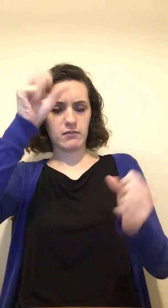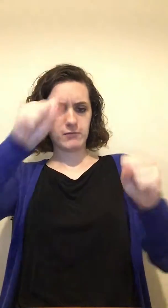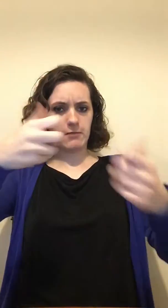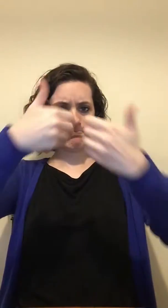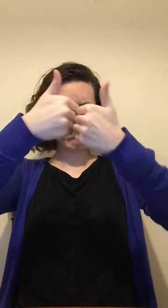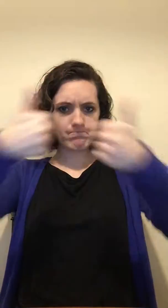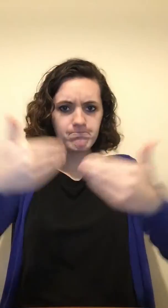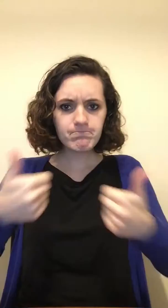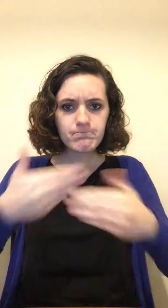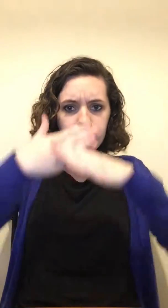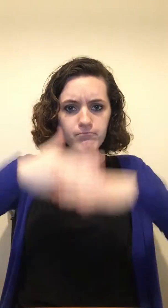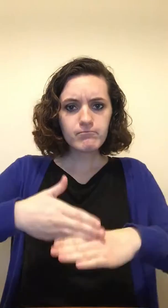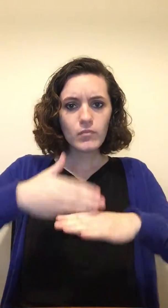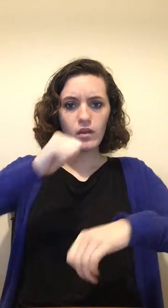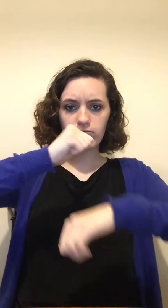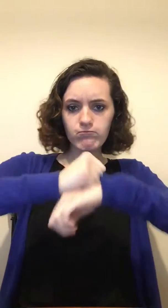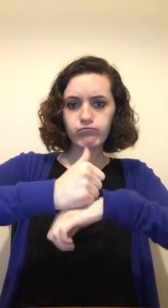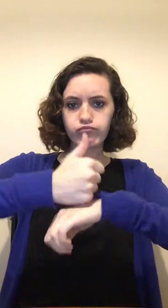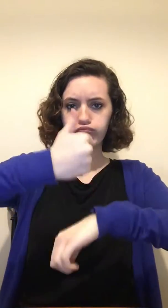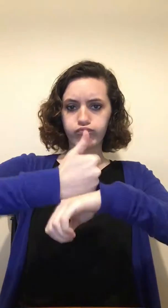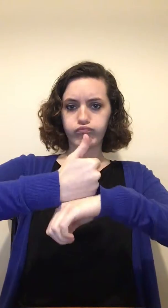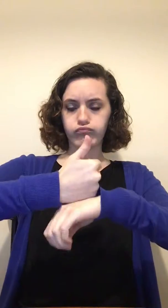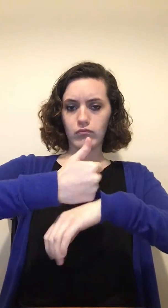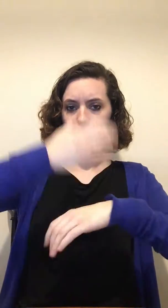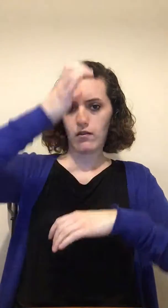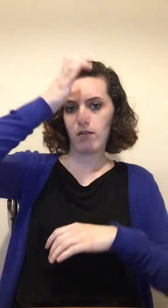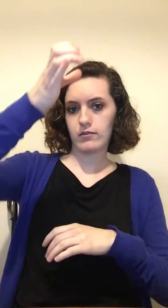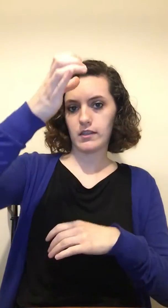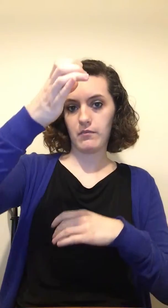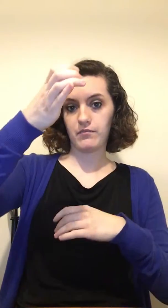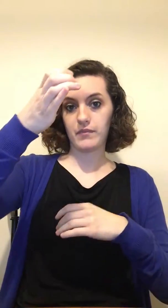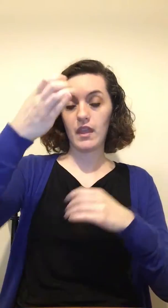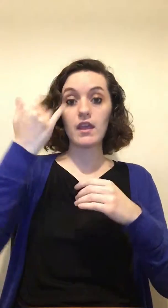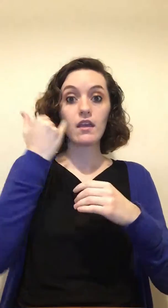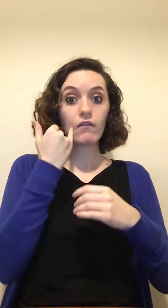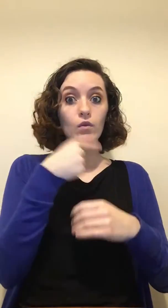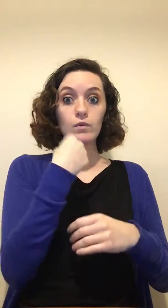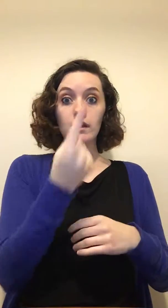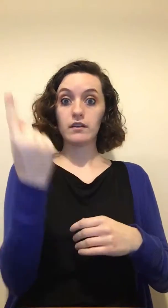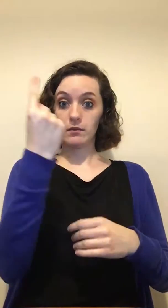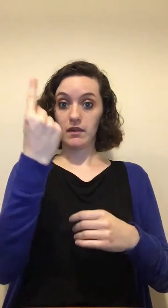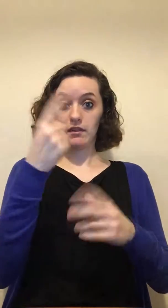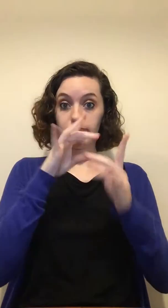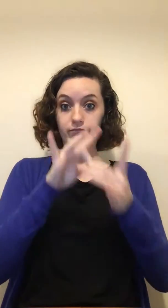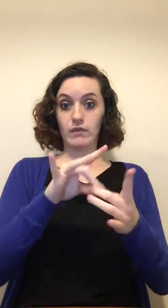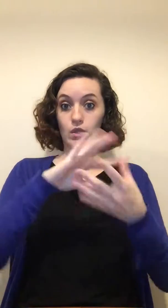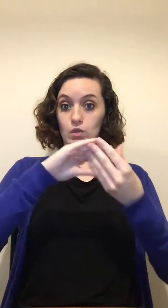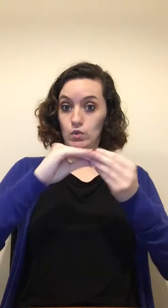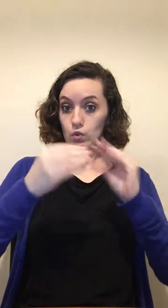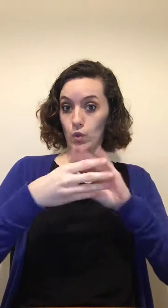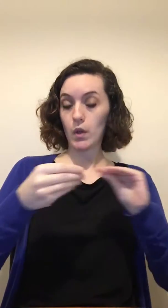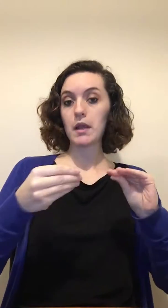concrete. When anything is told in a story form, it's easier to